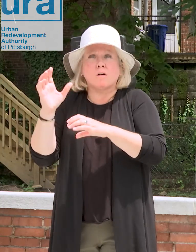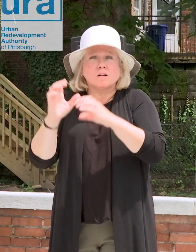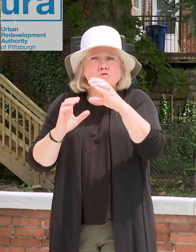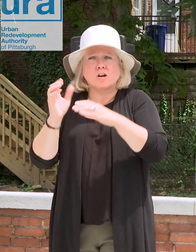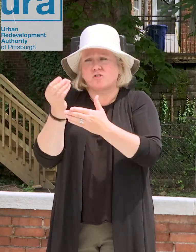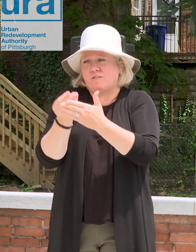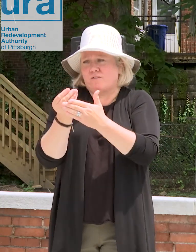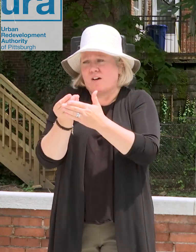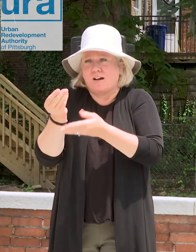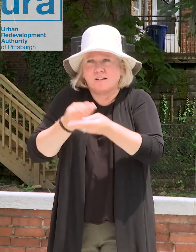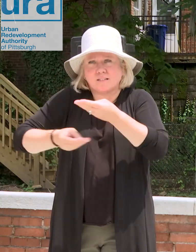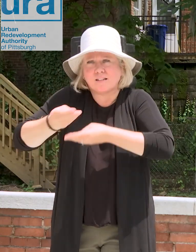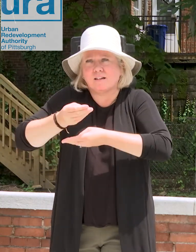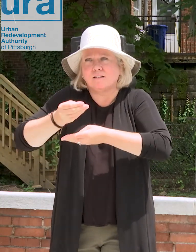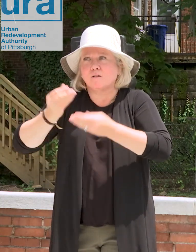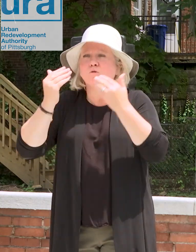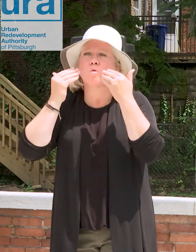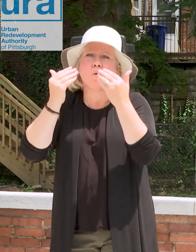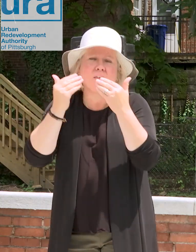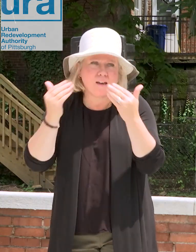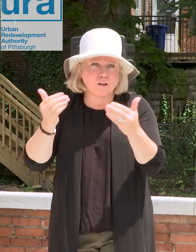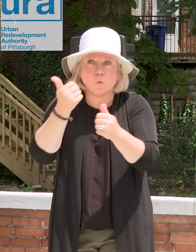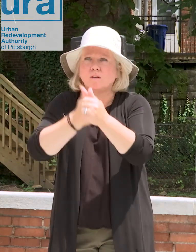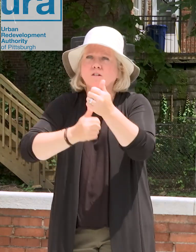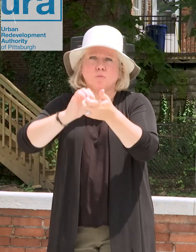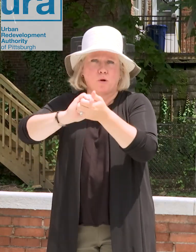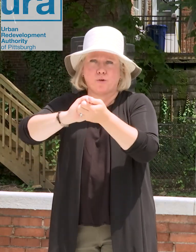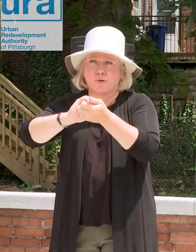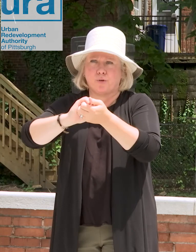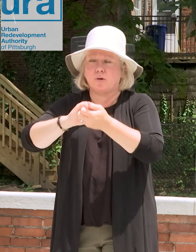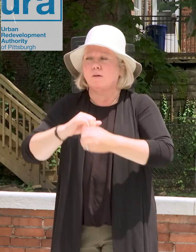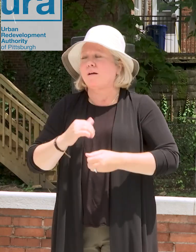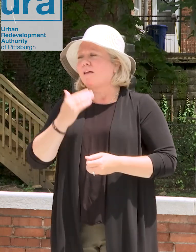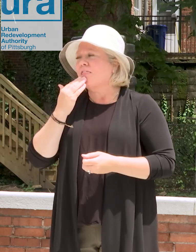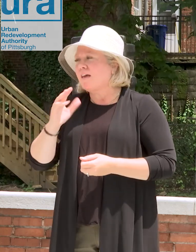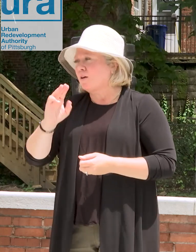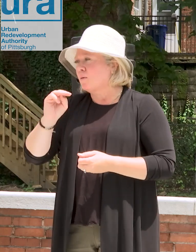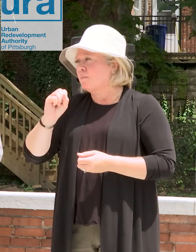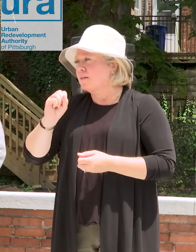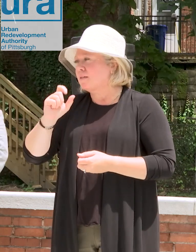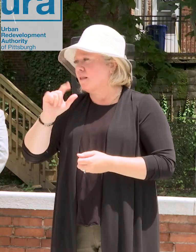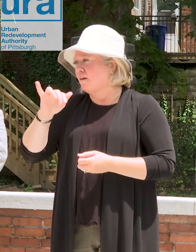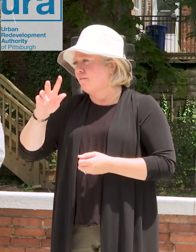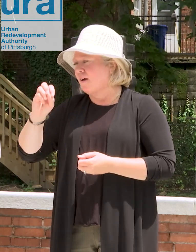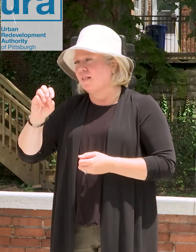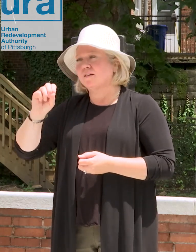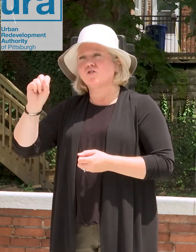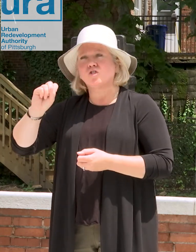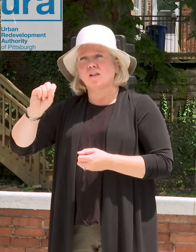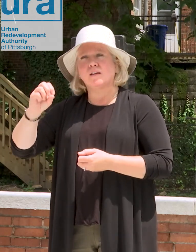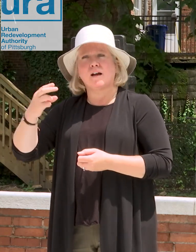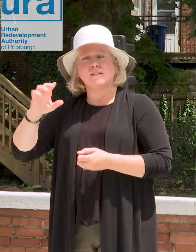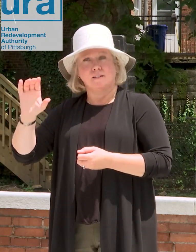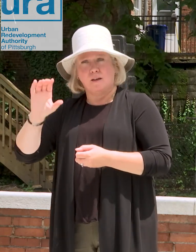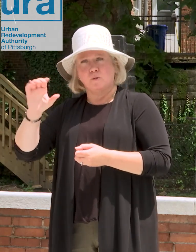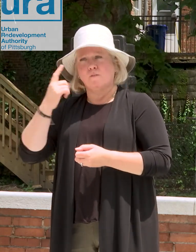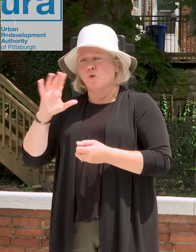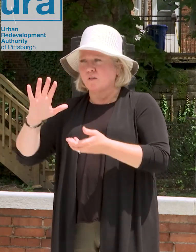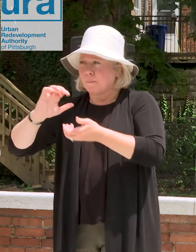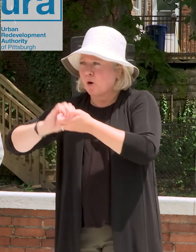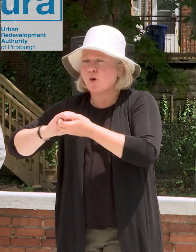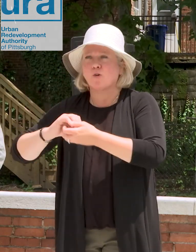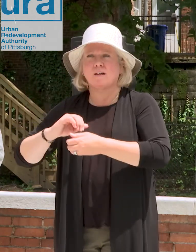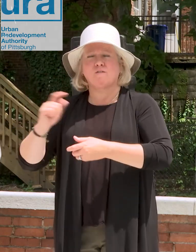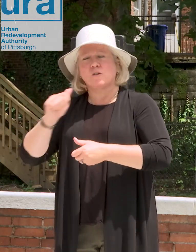you. We can't do this work without you. Also want to thank Mrs. Lavelle and the Schenley Heights Collaborative for their partnership with us, for their patience and